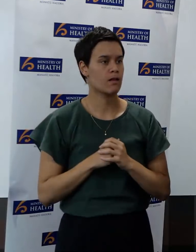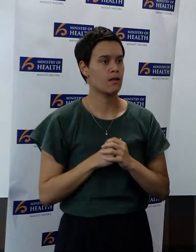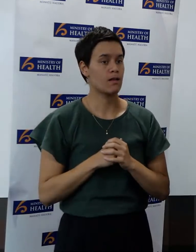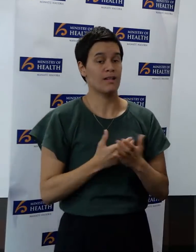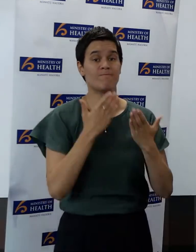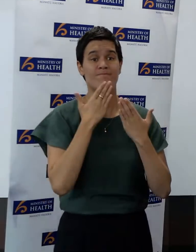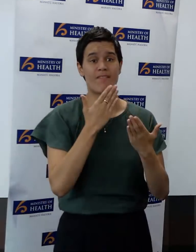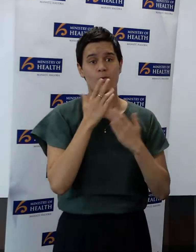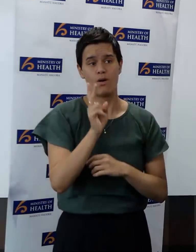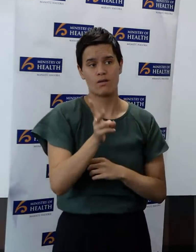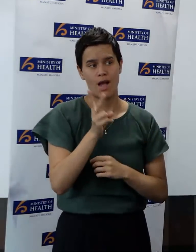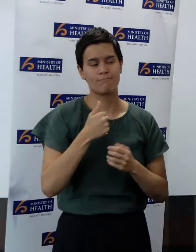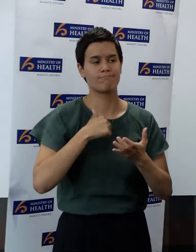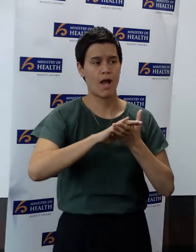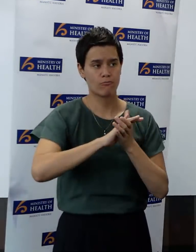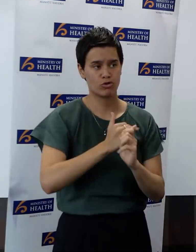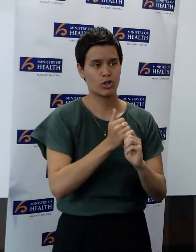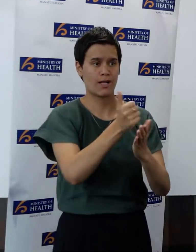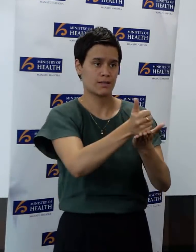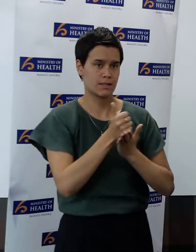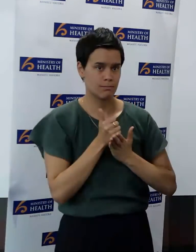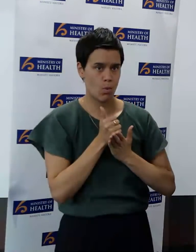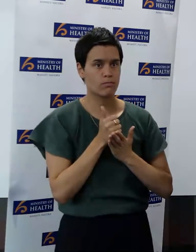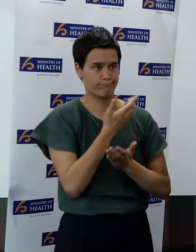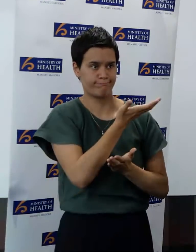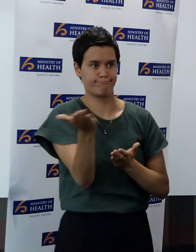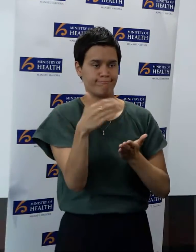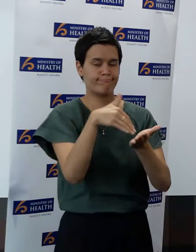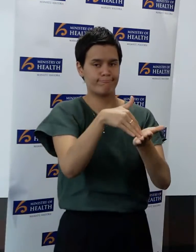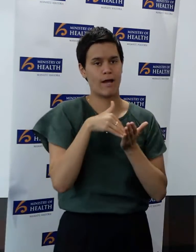thank you very much again. I really appreciate your support in helping us